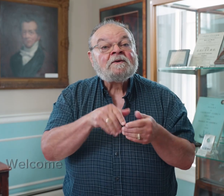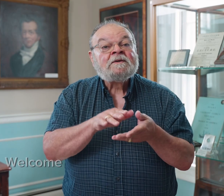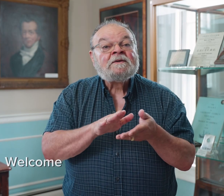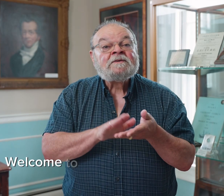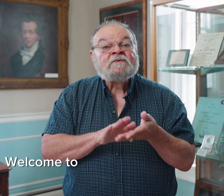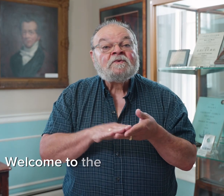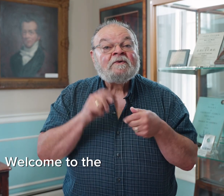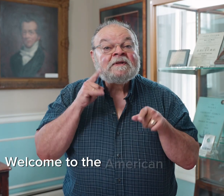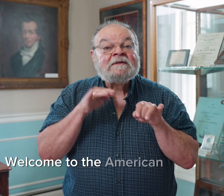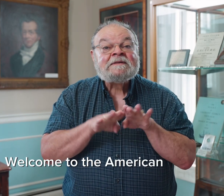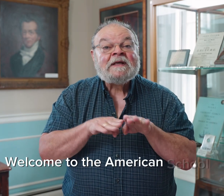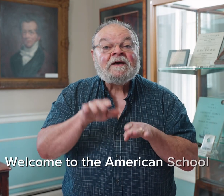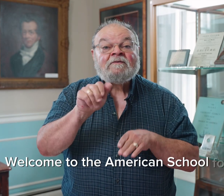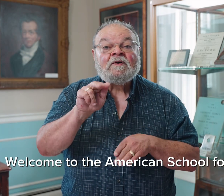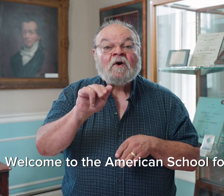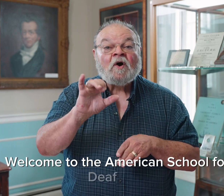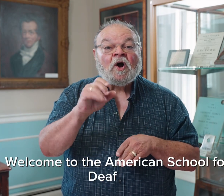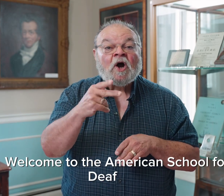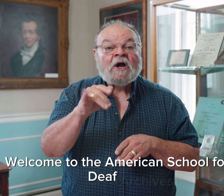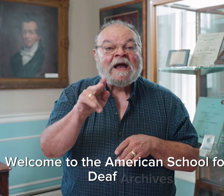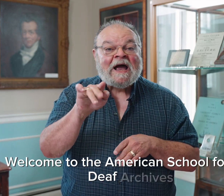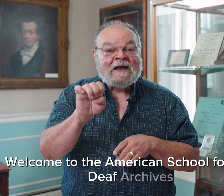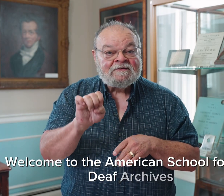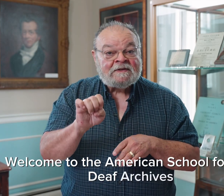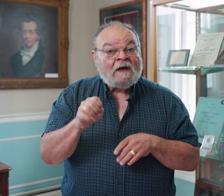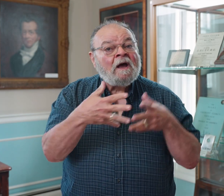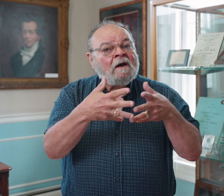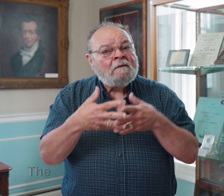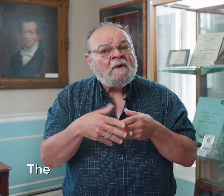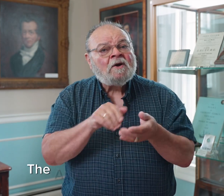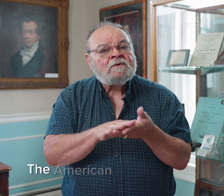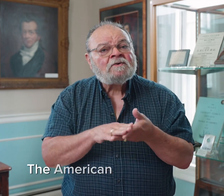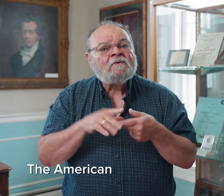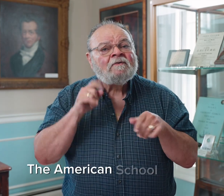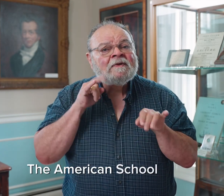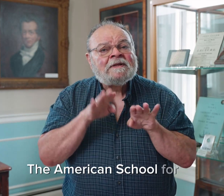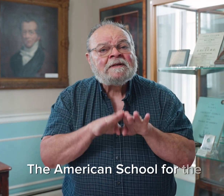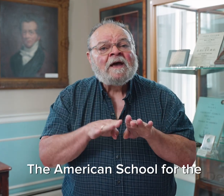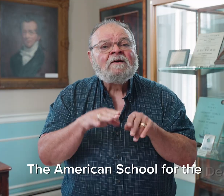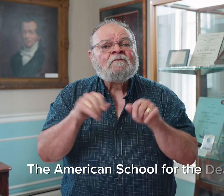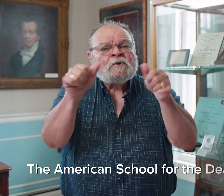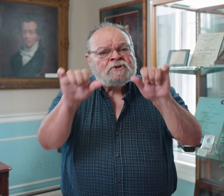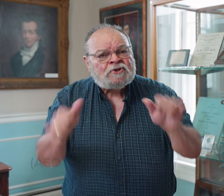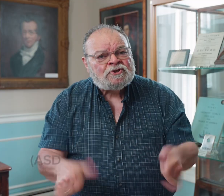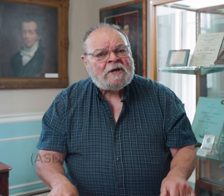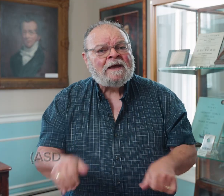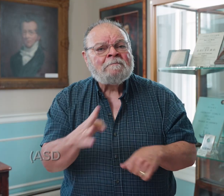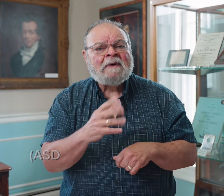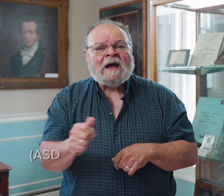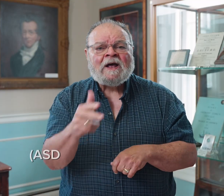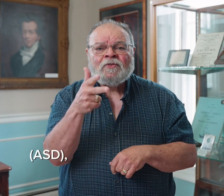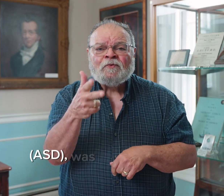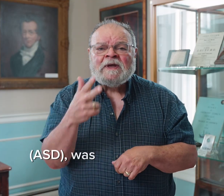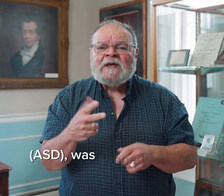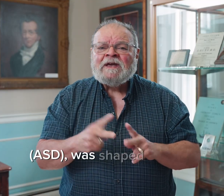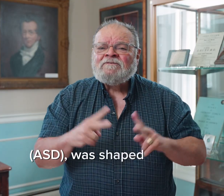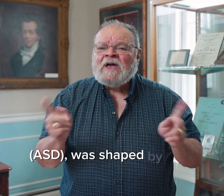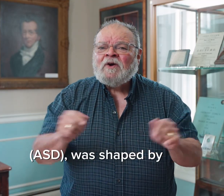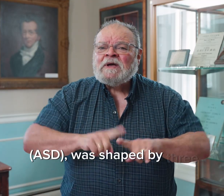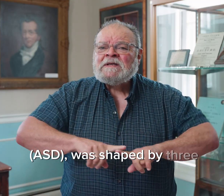Welcome to the American School for the Deaf archives. The American School for the Deaf, ASD, was shaped by three